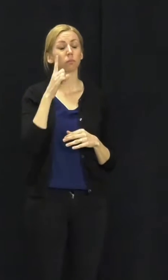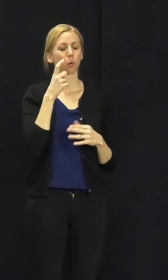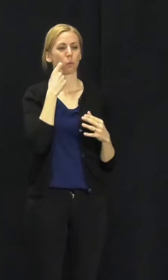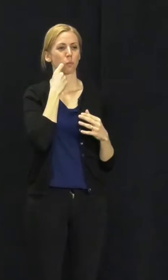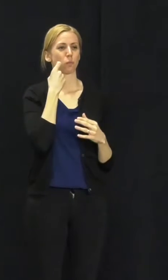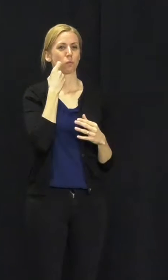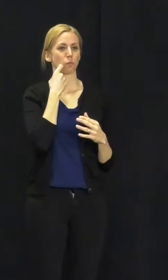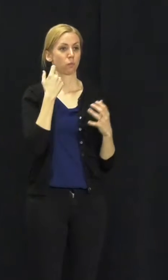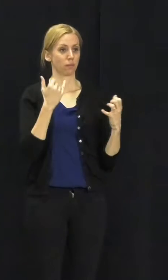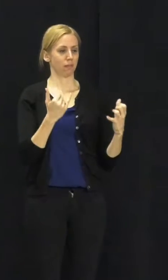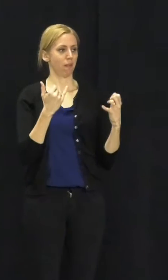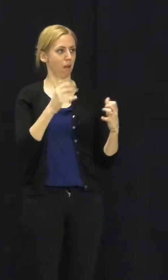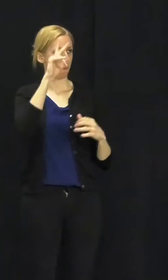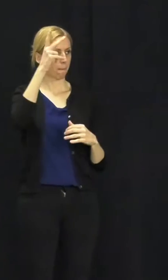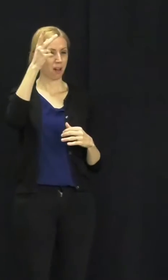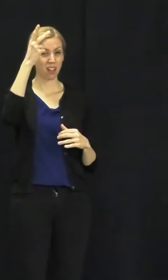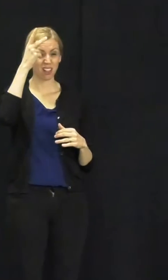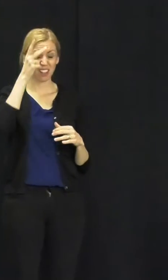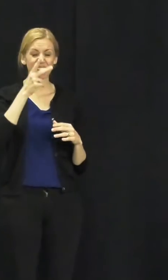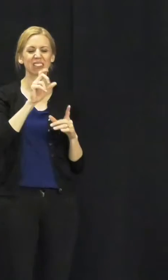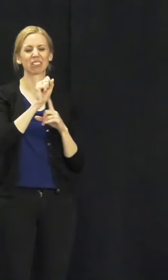Every time I get on the bus,